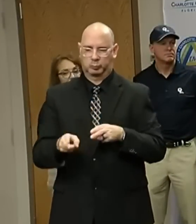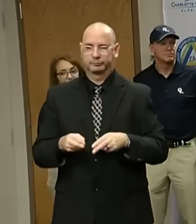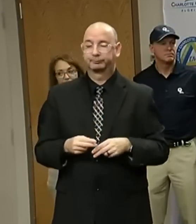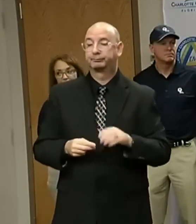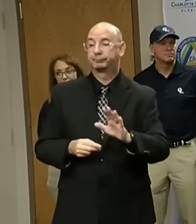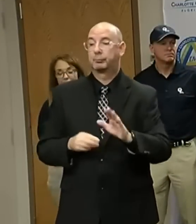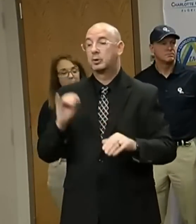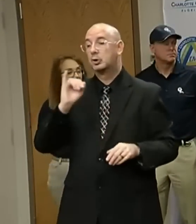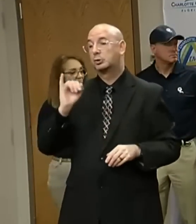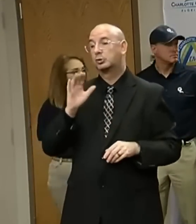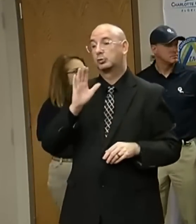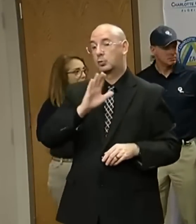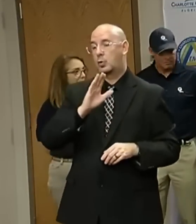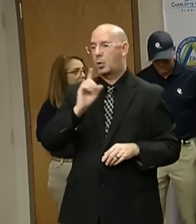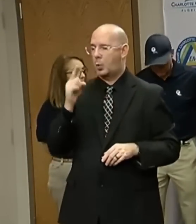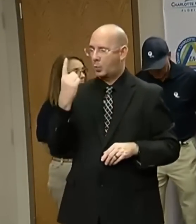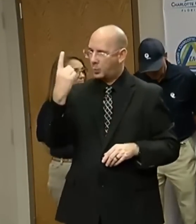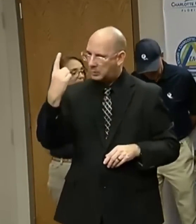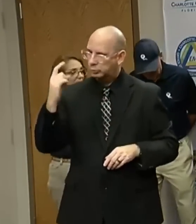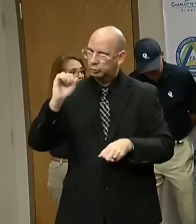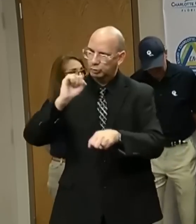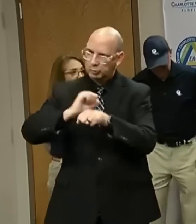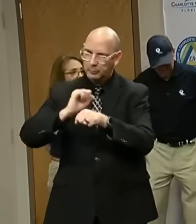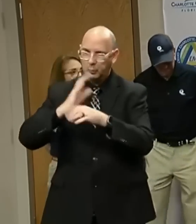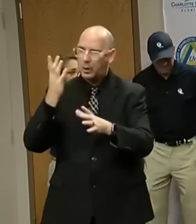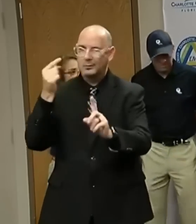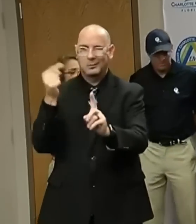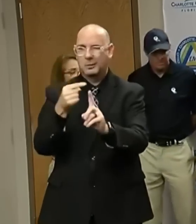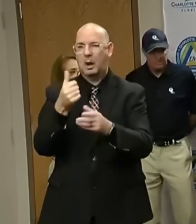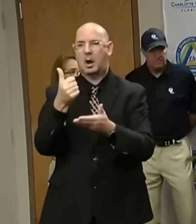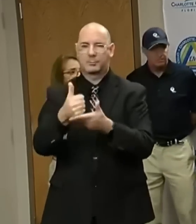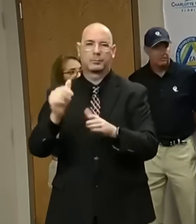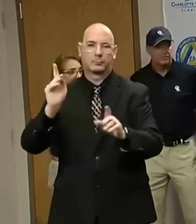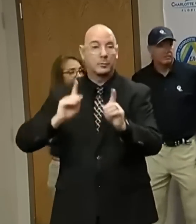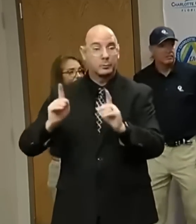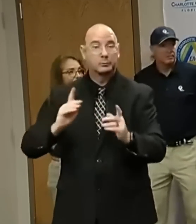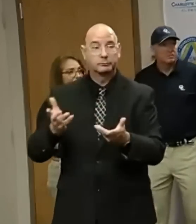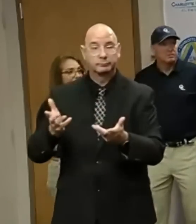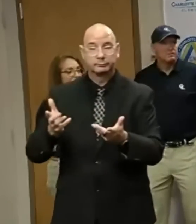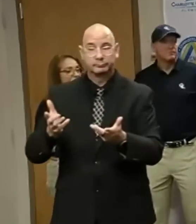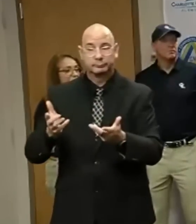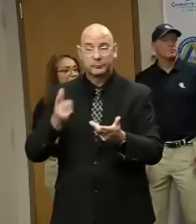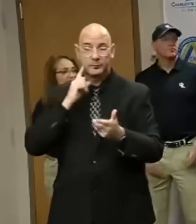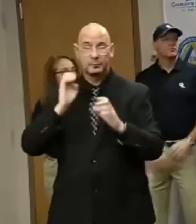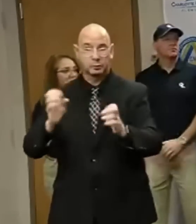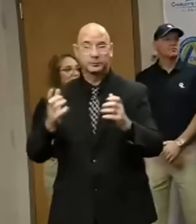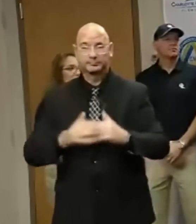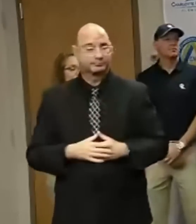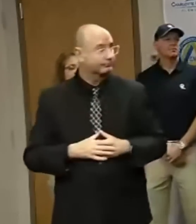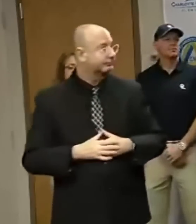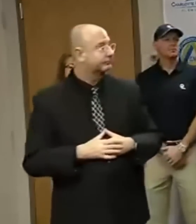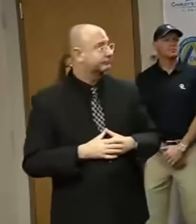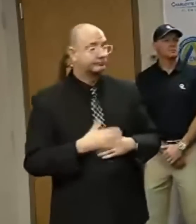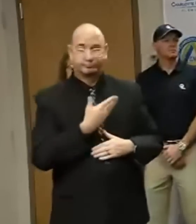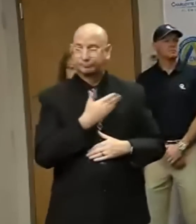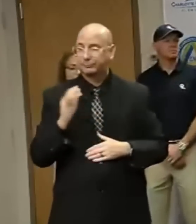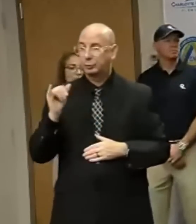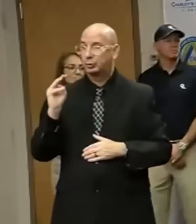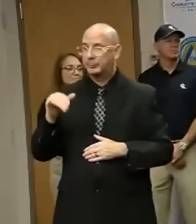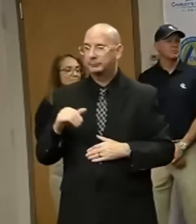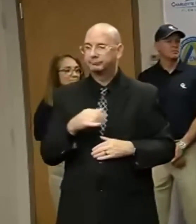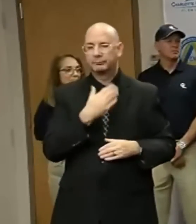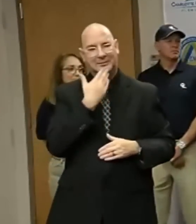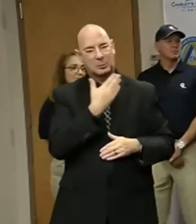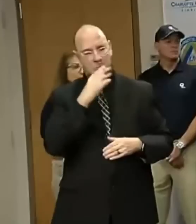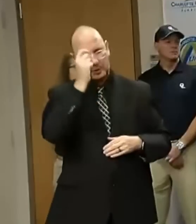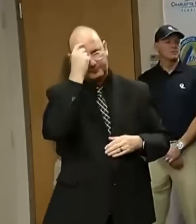understand the time is of the essence. Thanks, Governor. Yeah. So we've got a preliminary site set up. We'll make sure it's coordinated with Kevin Guthrie's